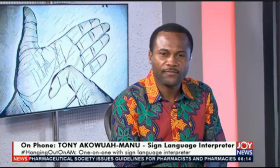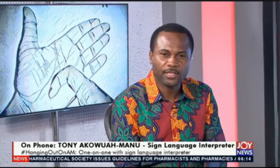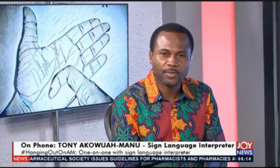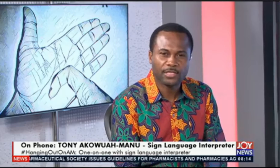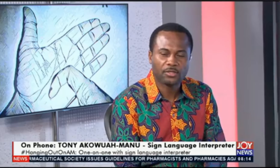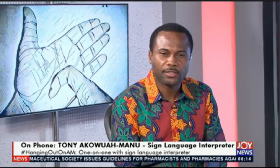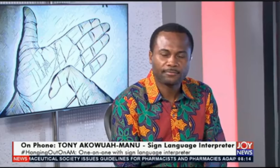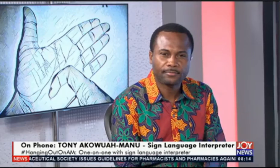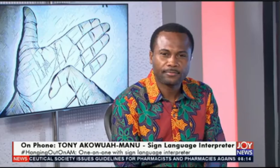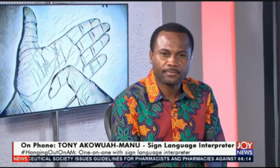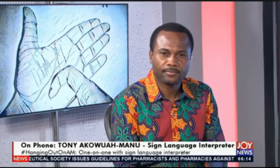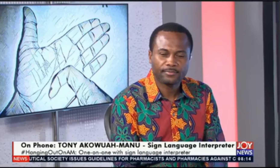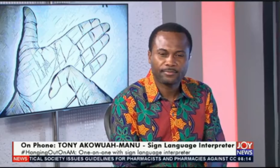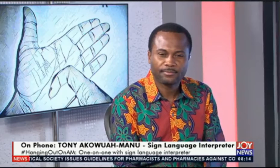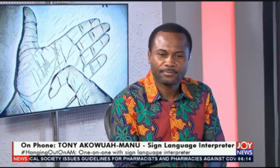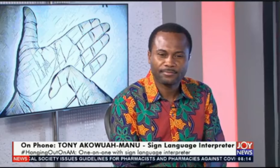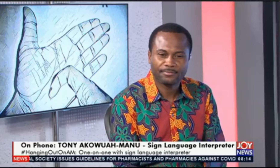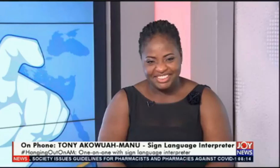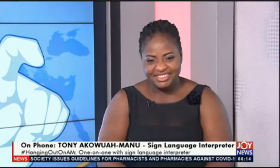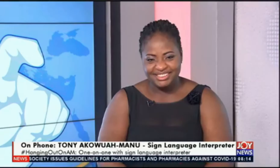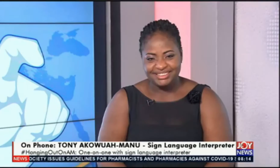Love in the first place, Tony?